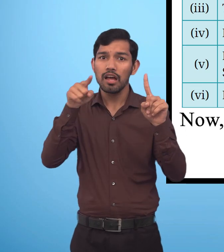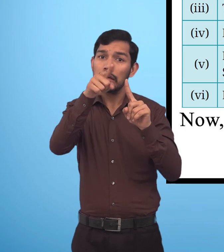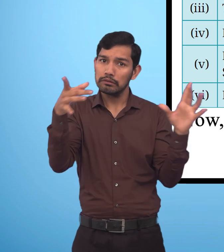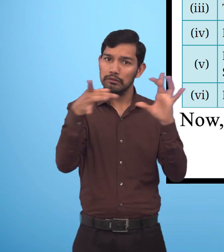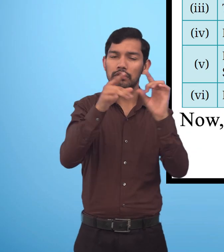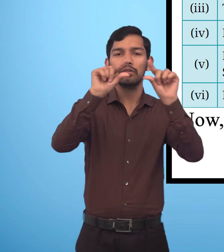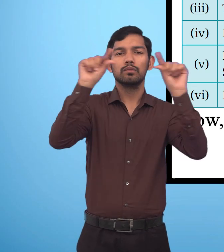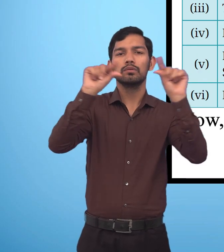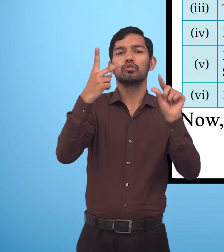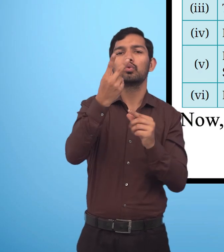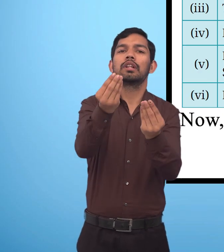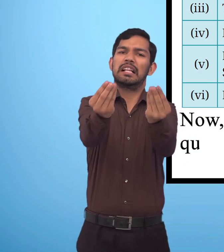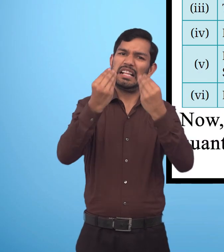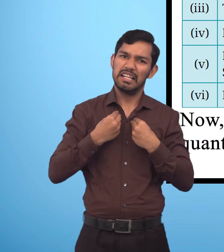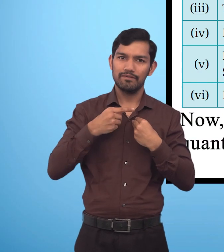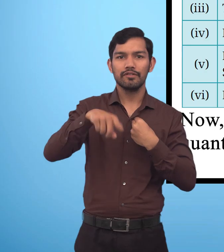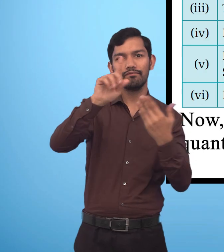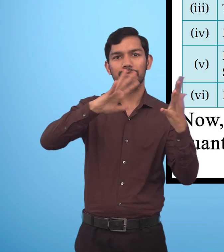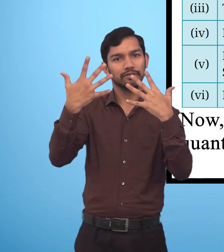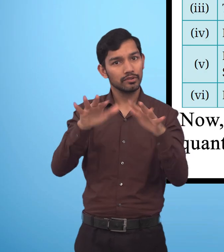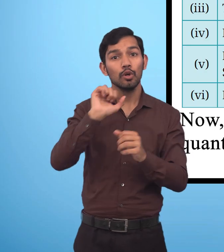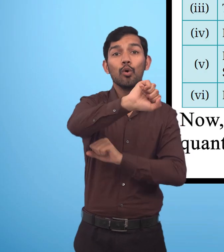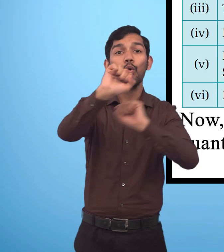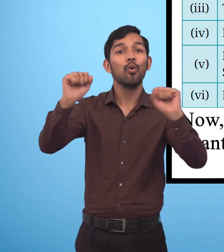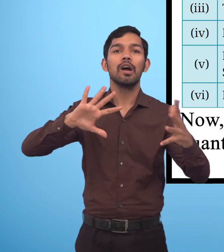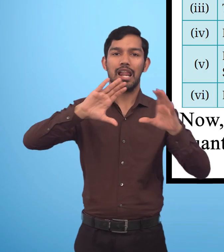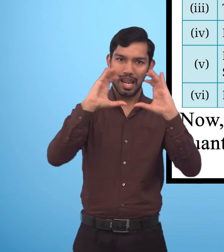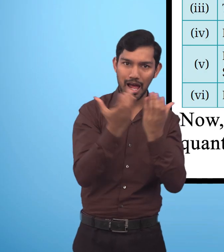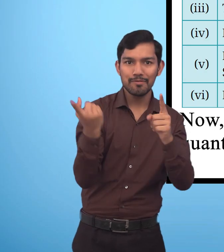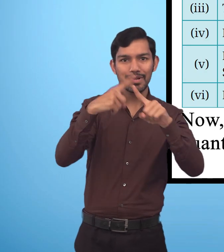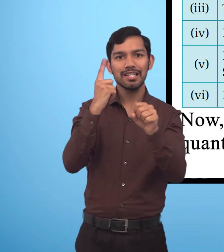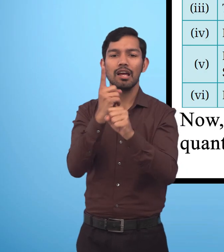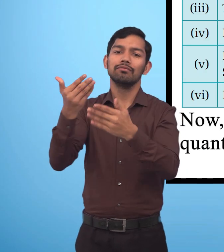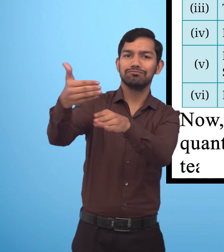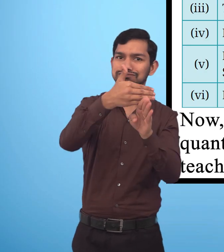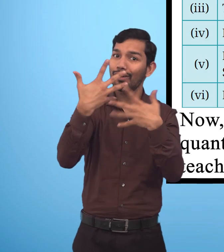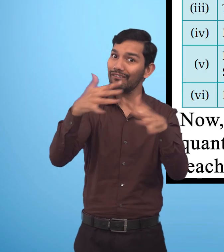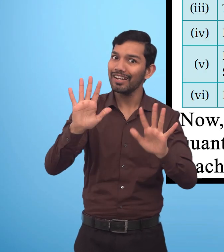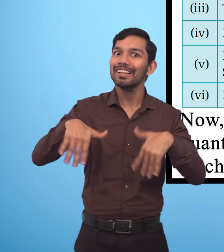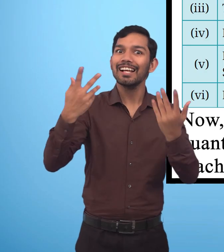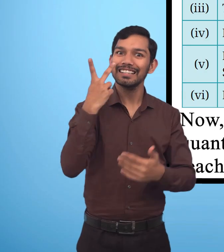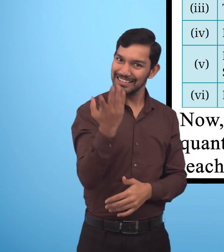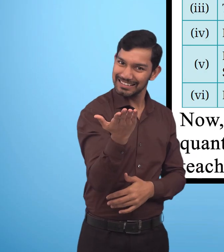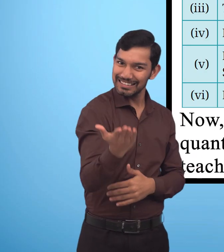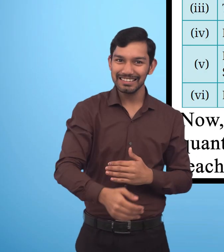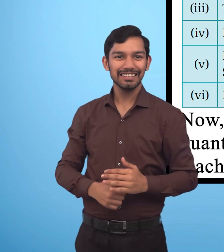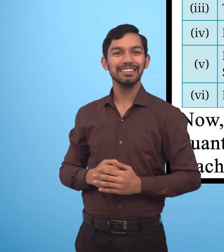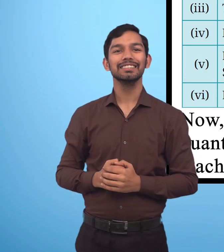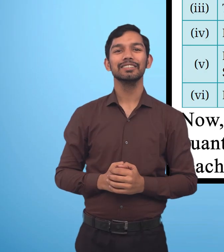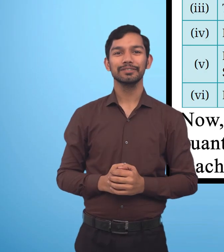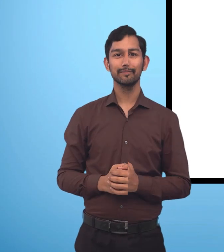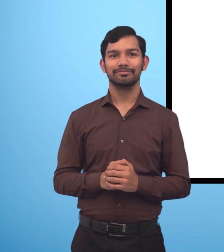create 2 sentences for each word of quantity from 1 to 6 and share them with your teacher and